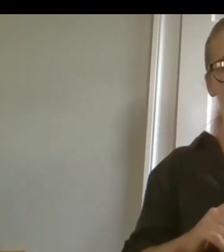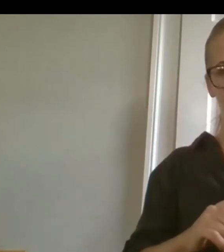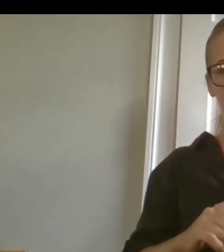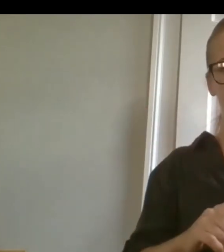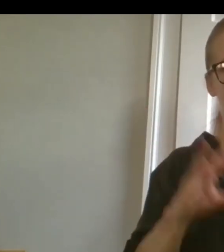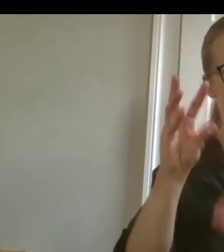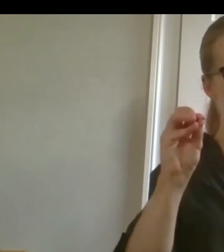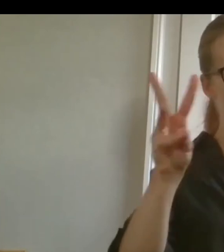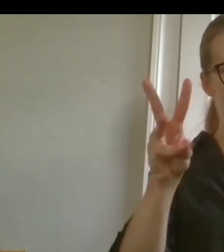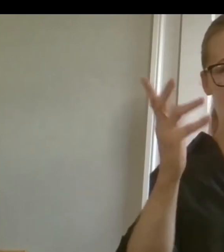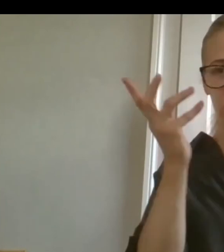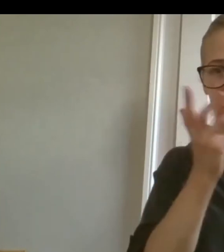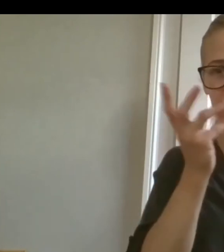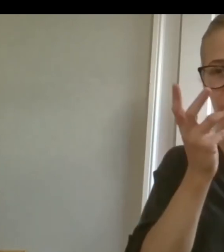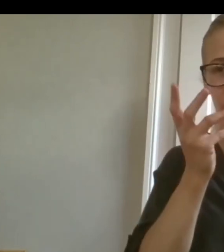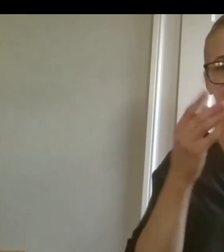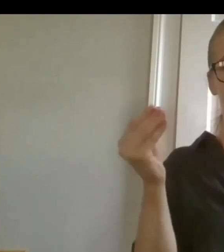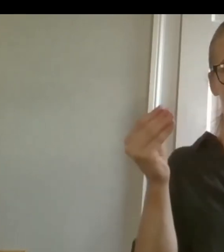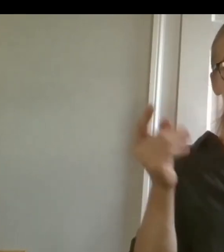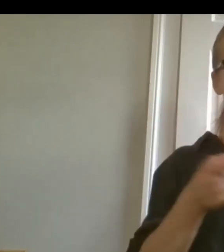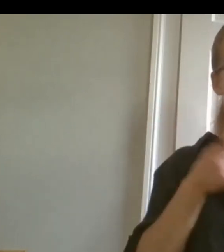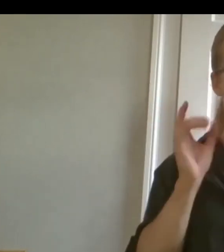Wow. And from there,